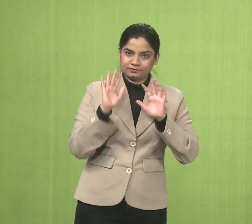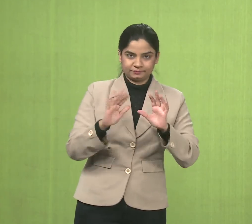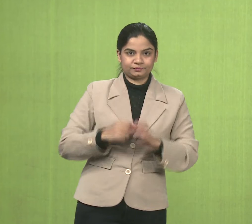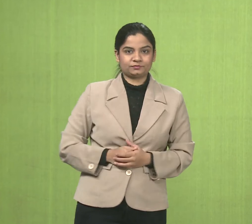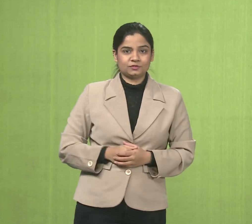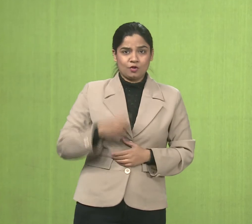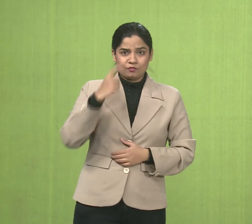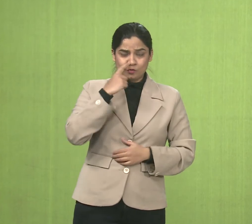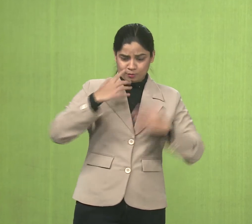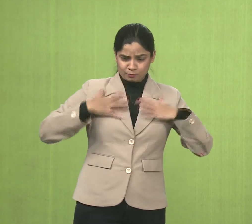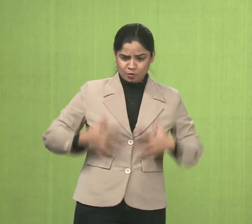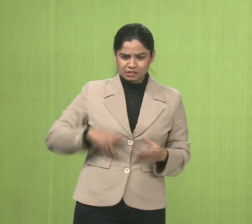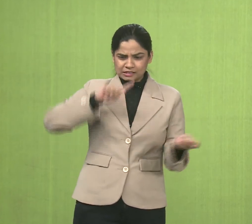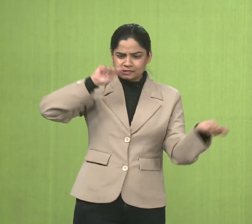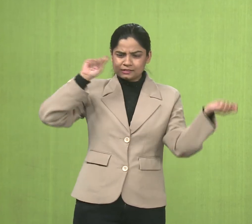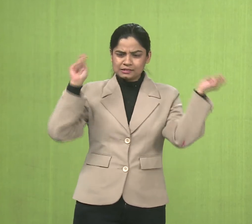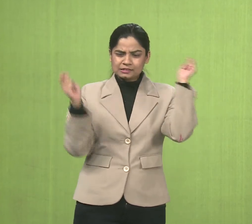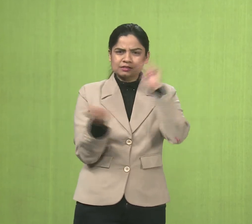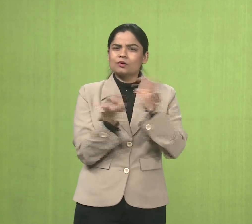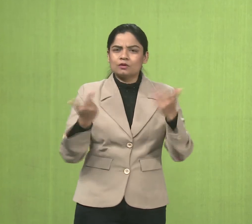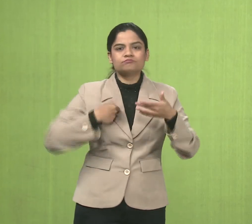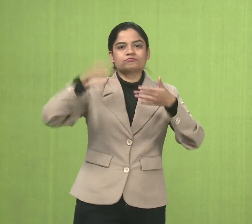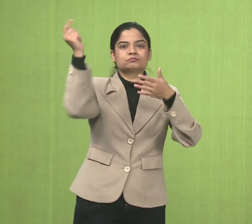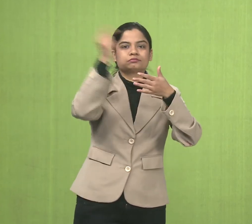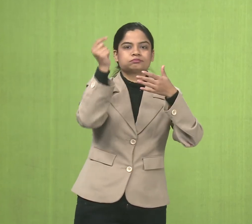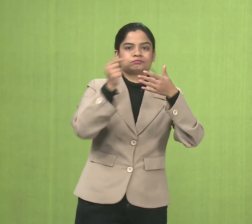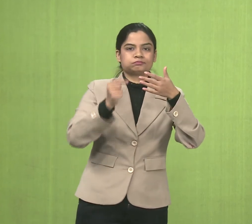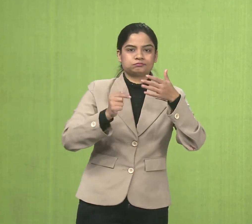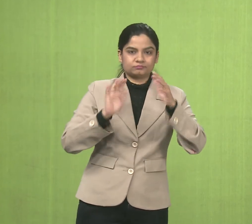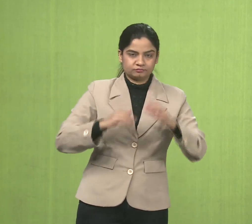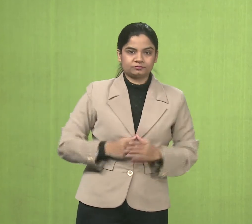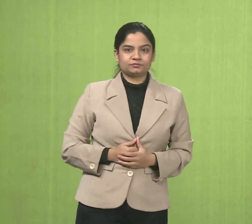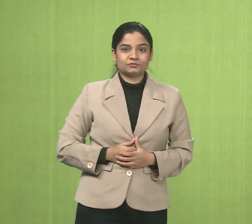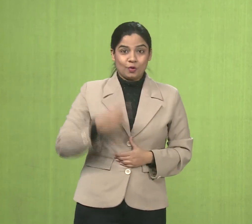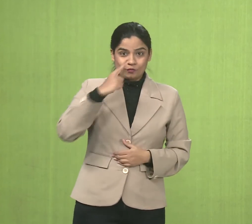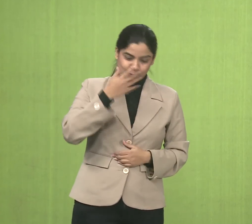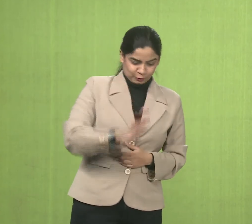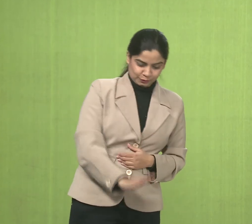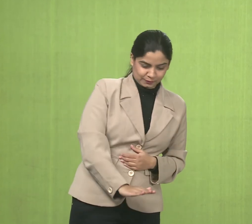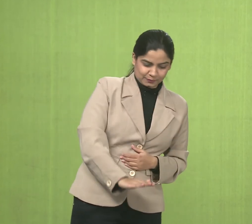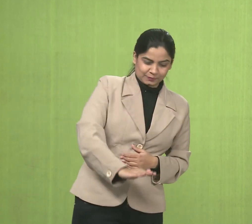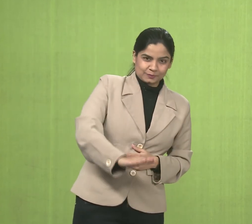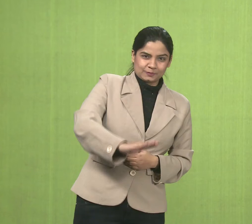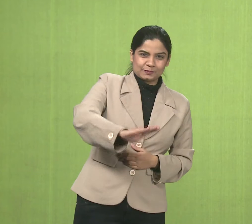physical changes in puberty during girls? Let me explain. The